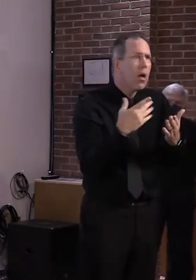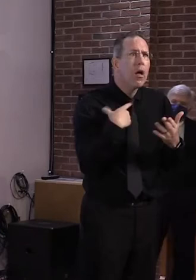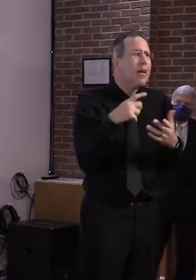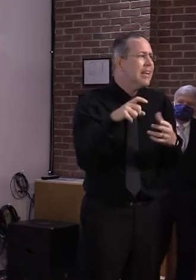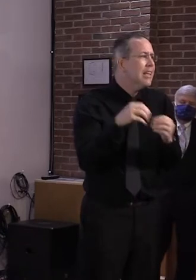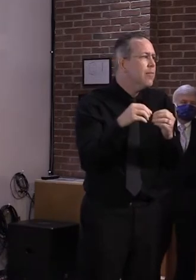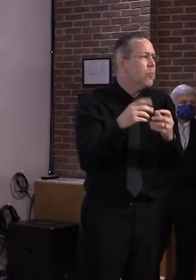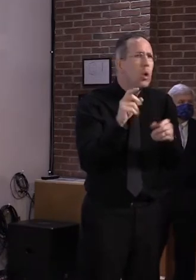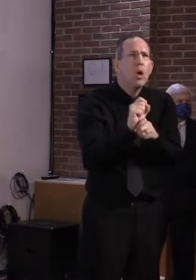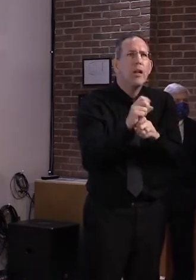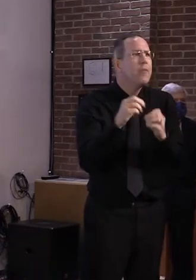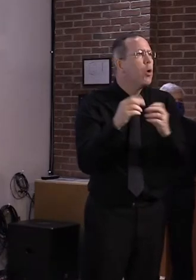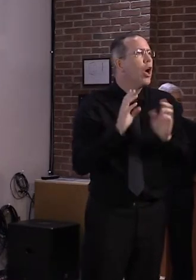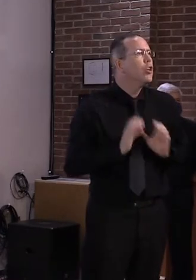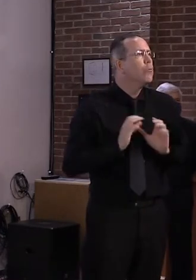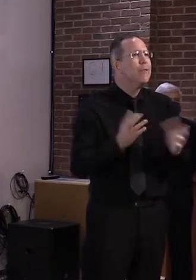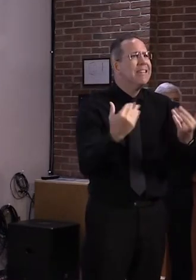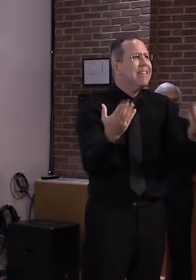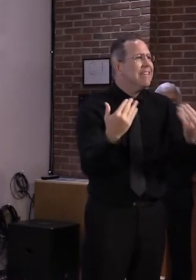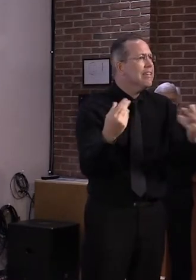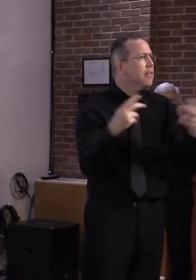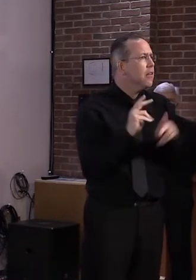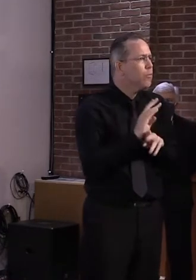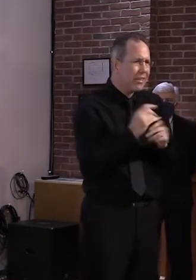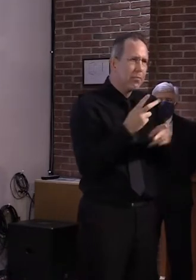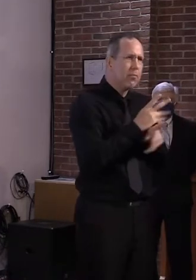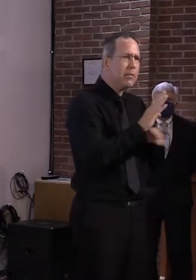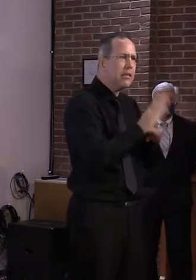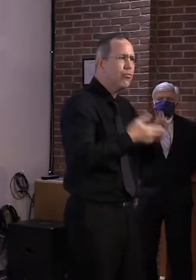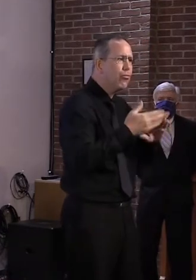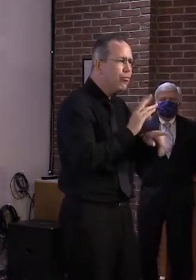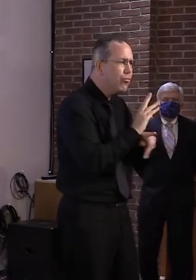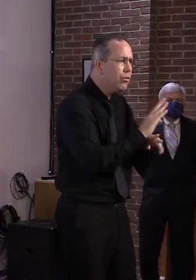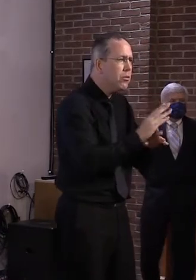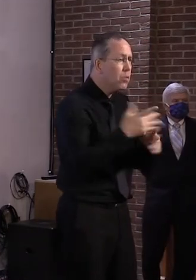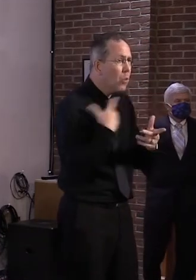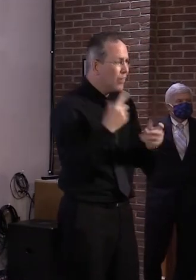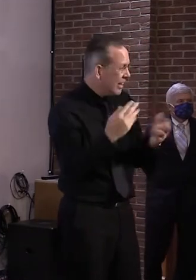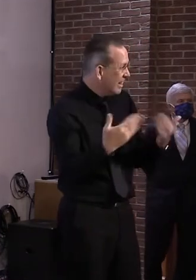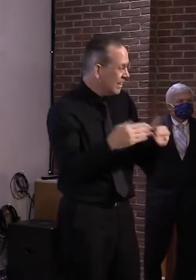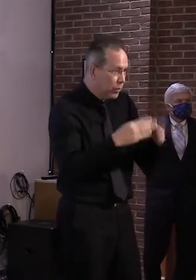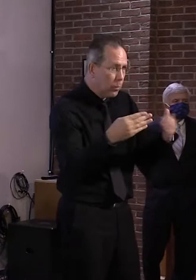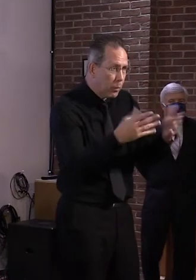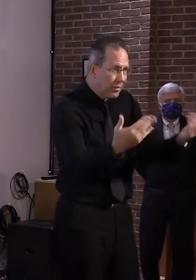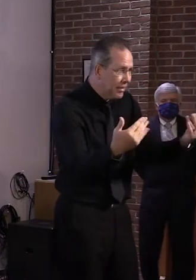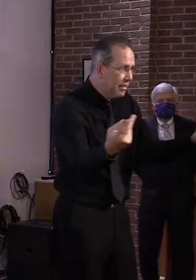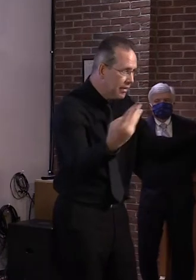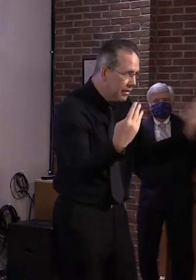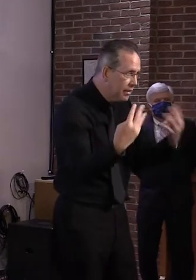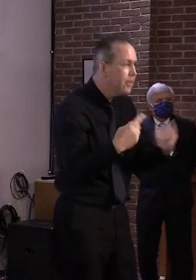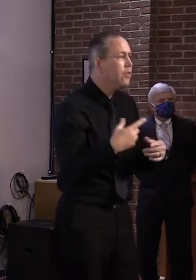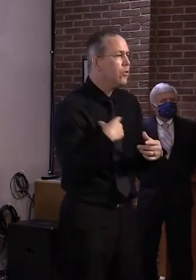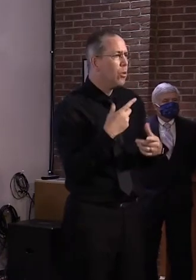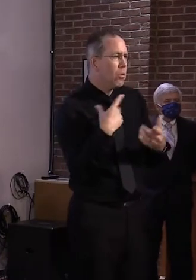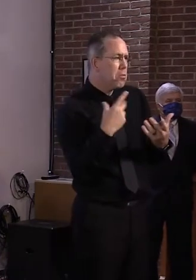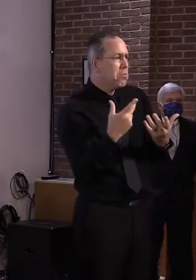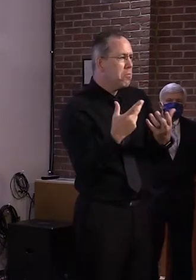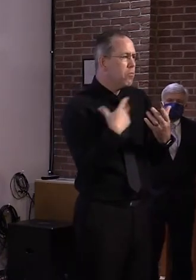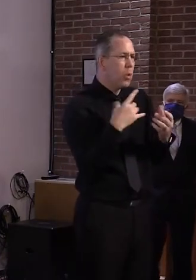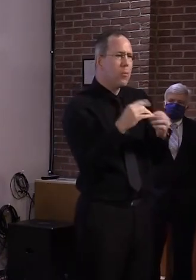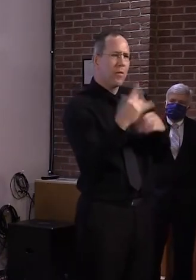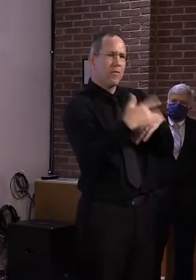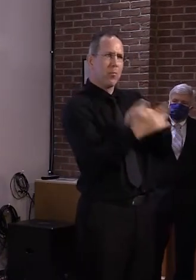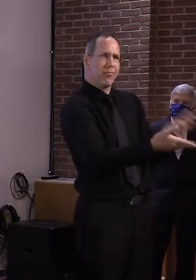there's not enough capacity within the state, or not enough people within the state as customers to satisfy their overhead.